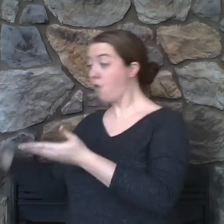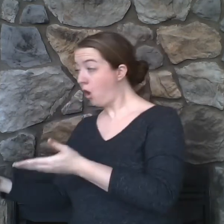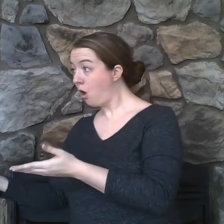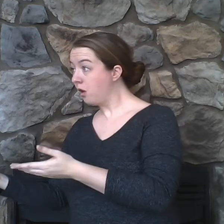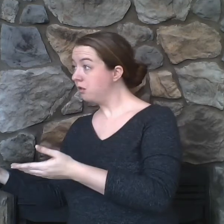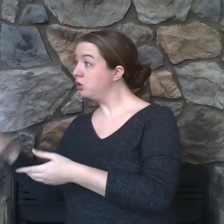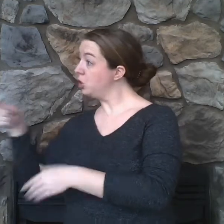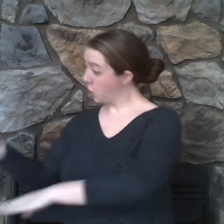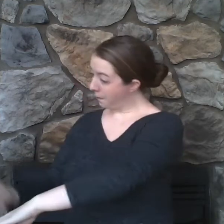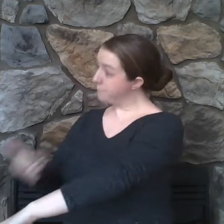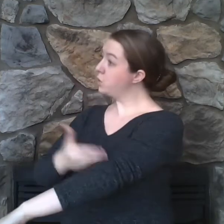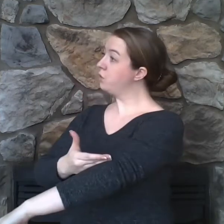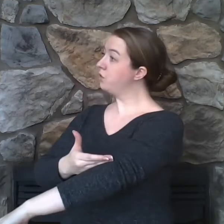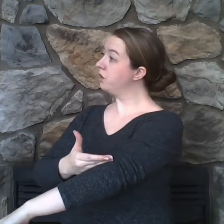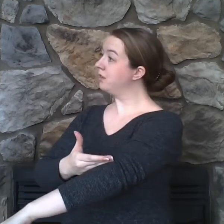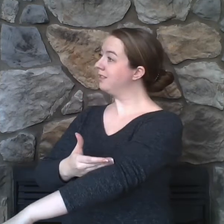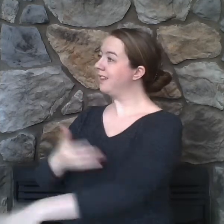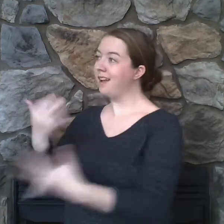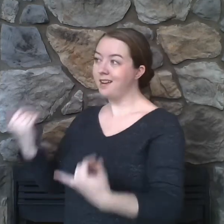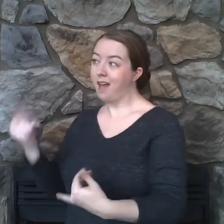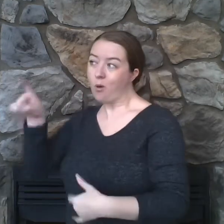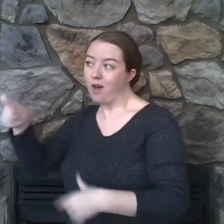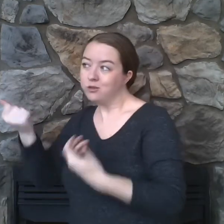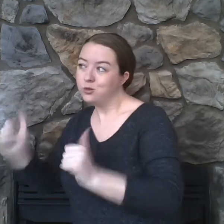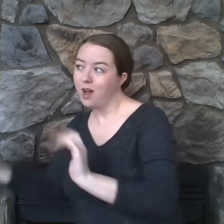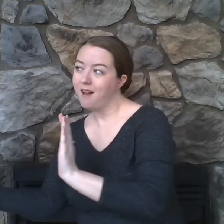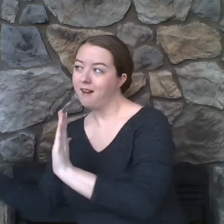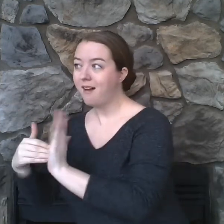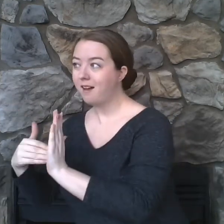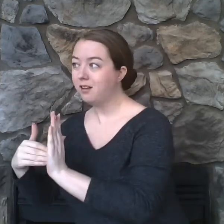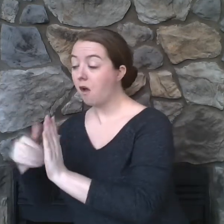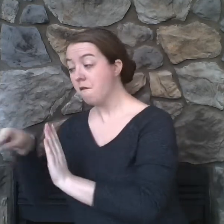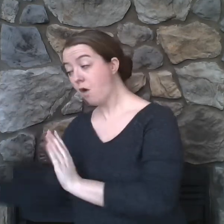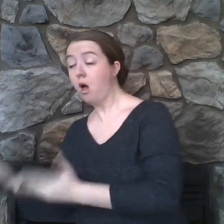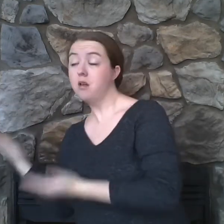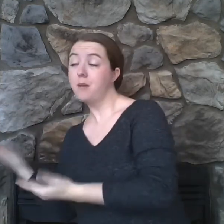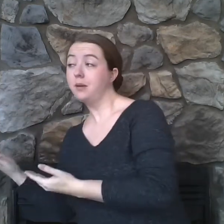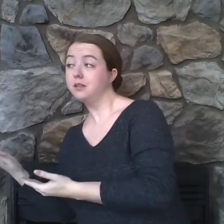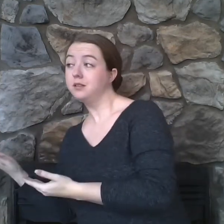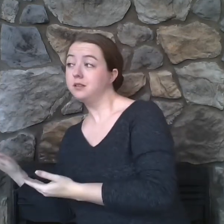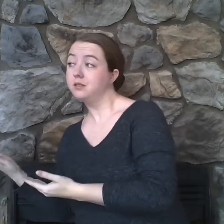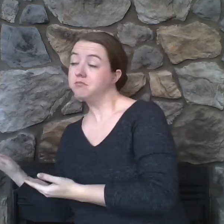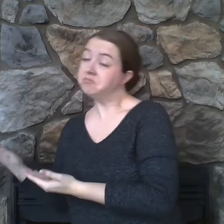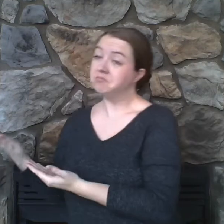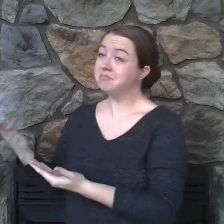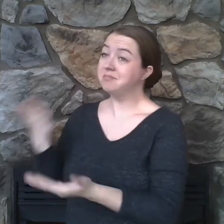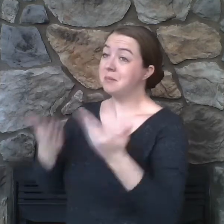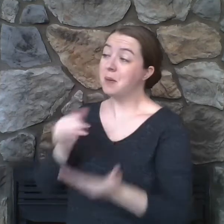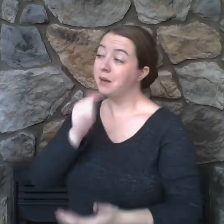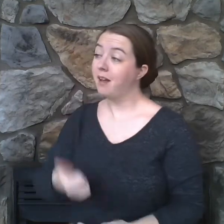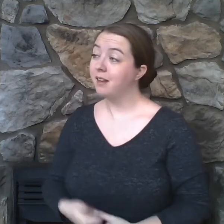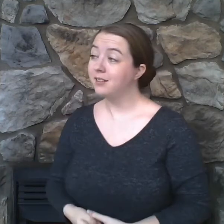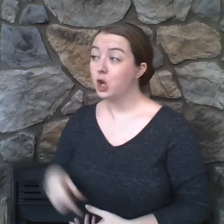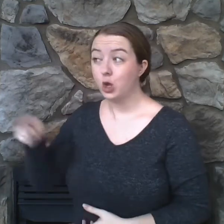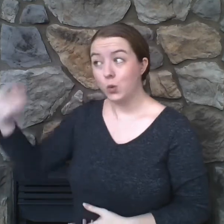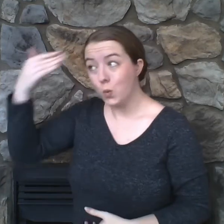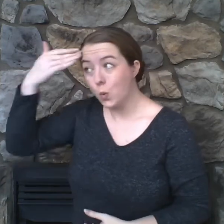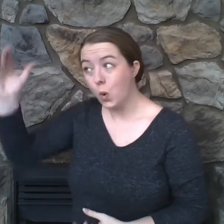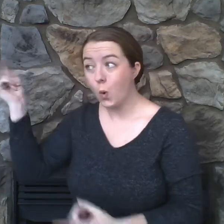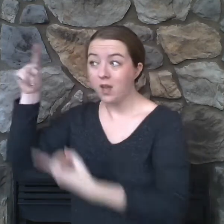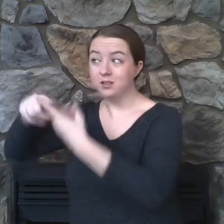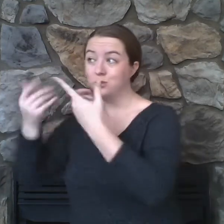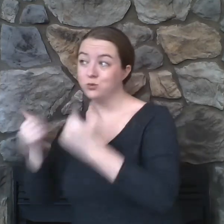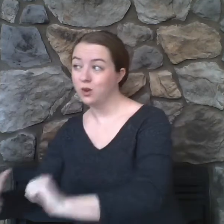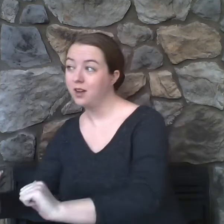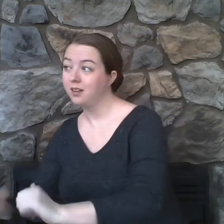mom told her. Now you have to try again. Maybe you'll fall, but maybe not. You won't know unless